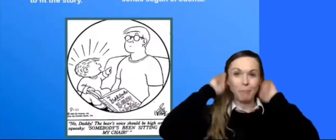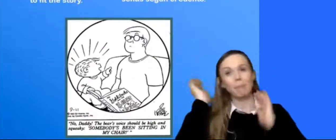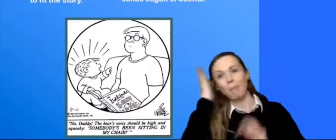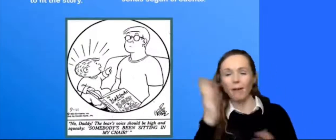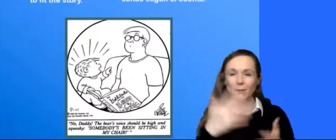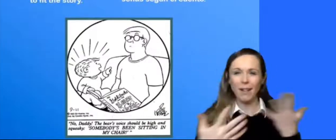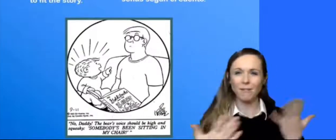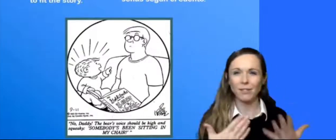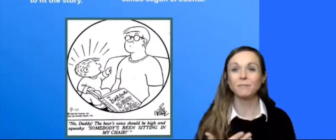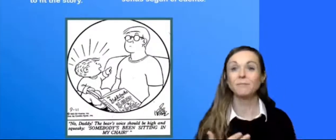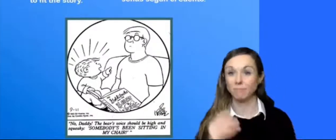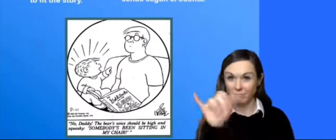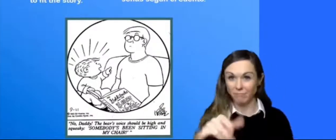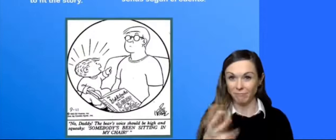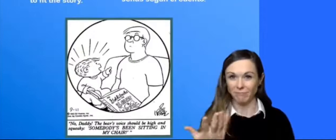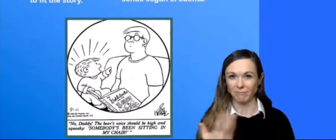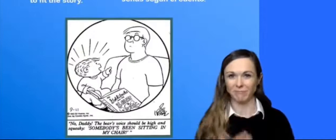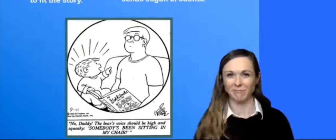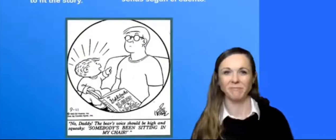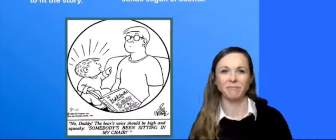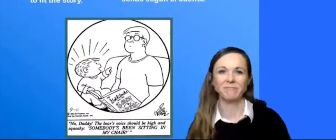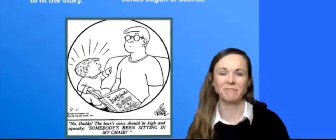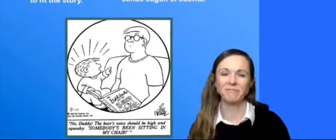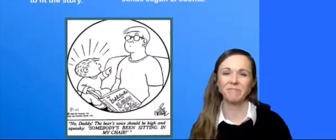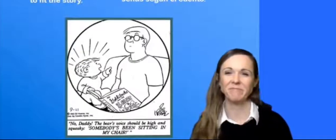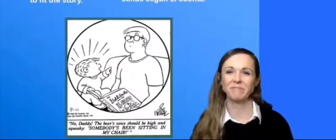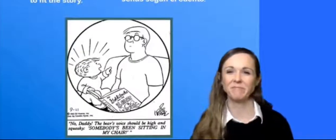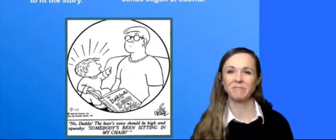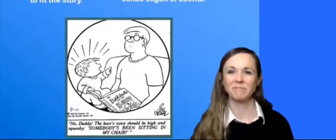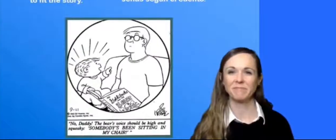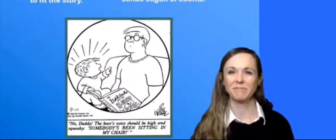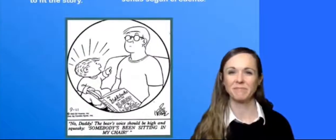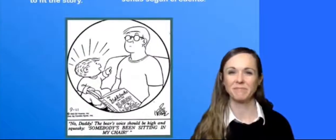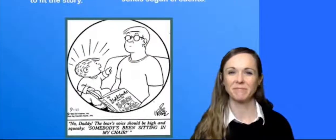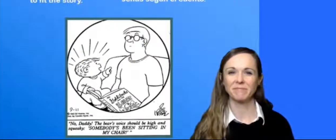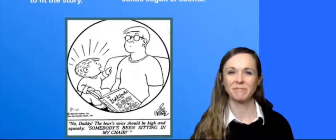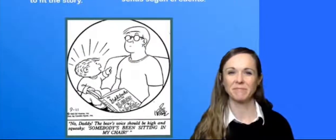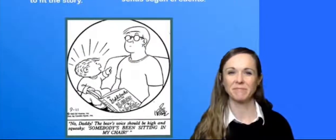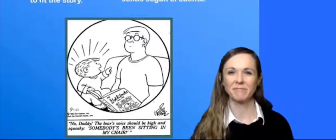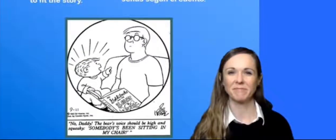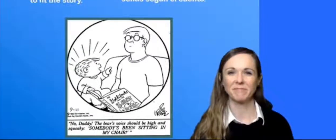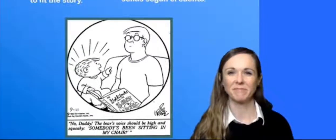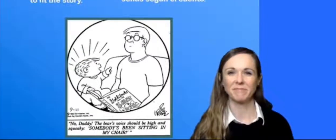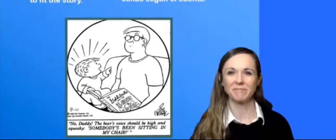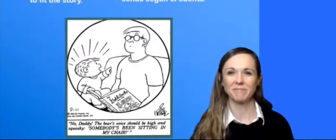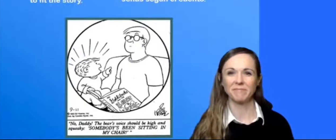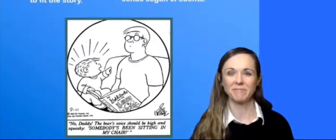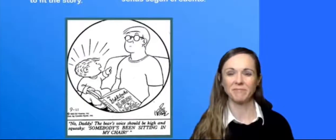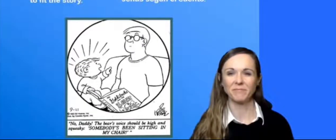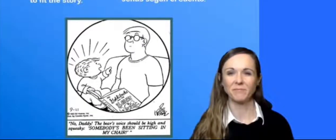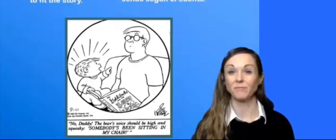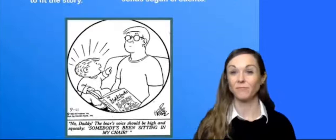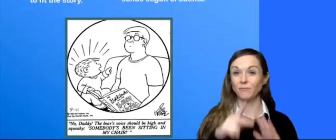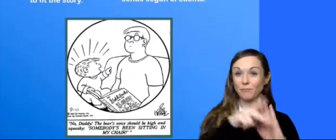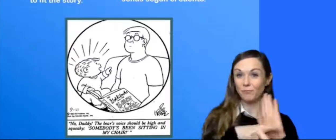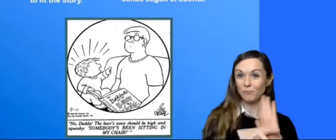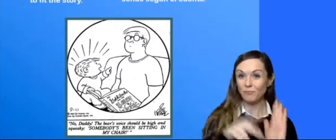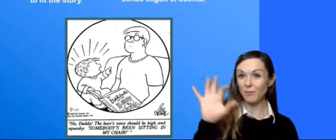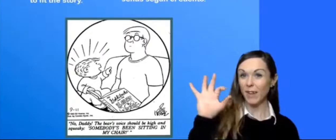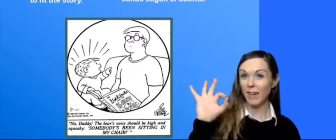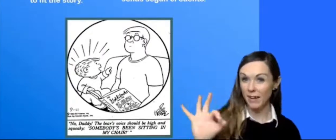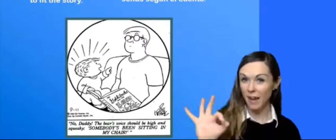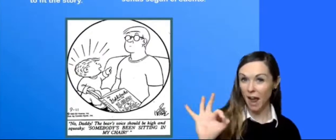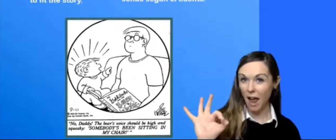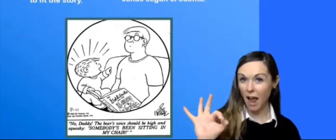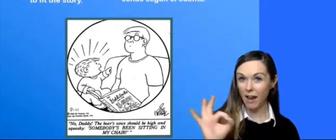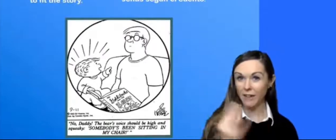it's a really big daddy bear, we're going to sign really big and where is my, bed or